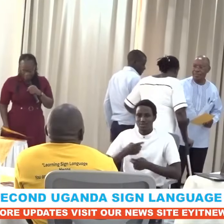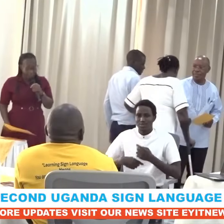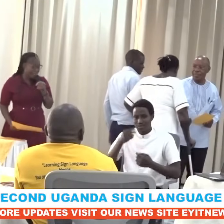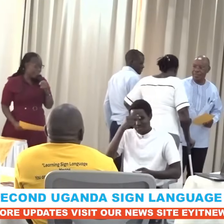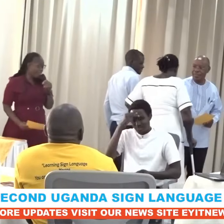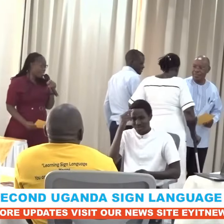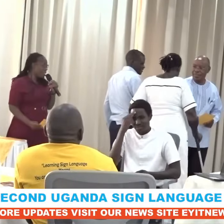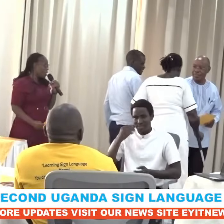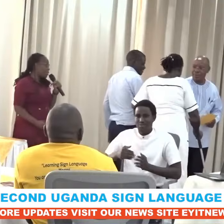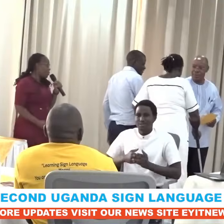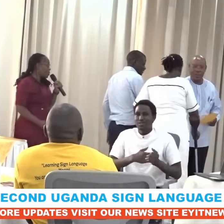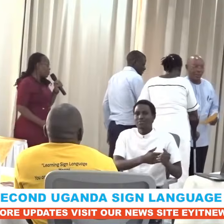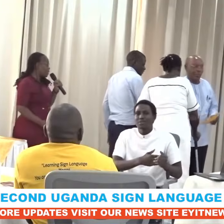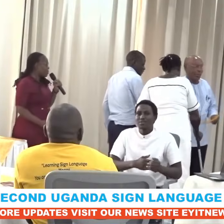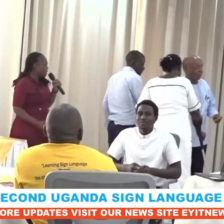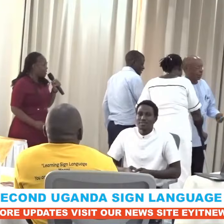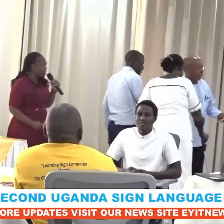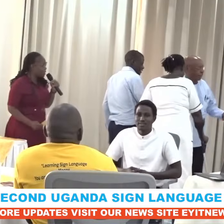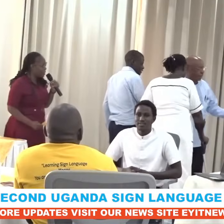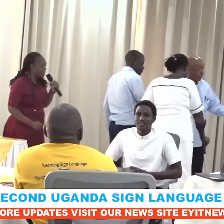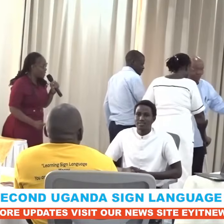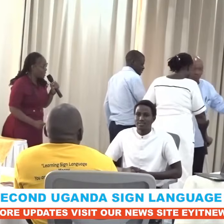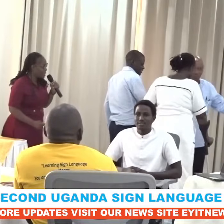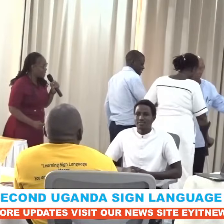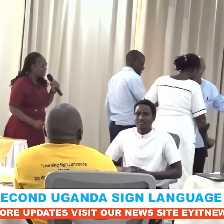Mr. Vice Chancellor, it goes without mention